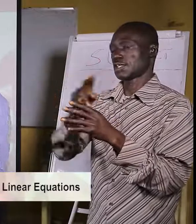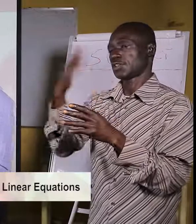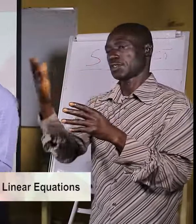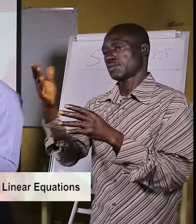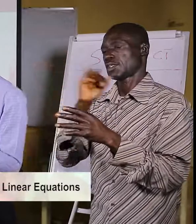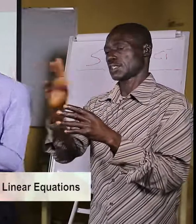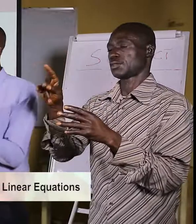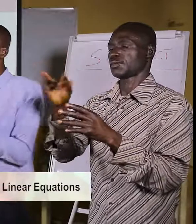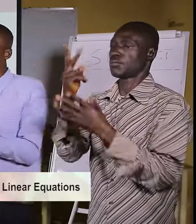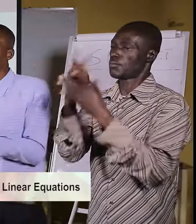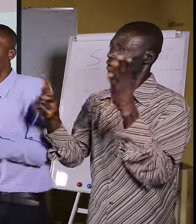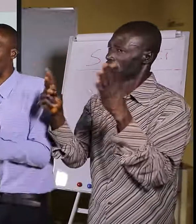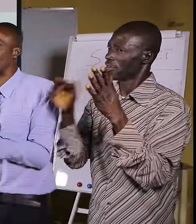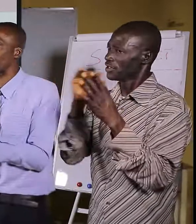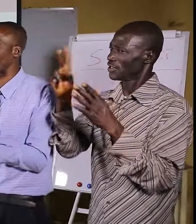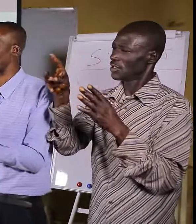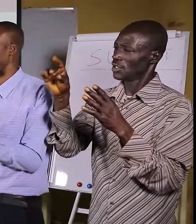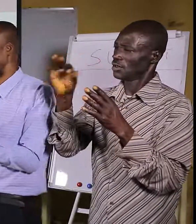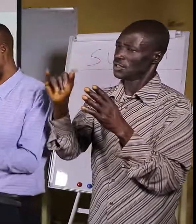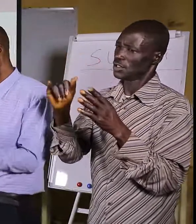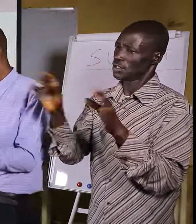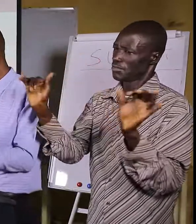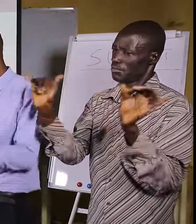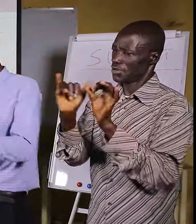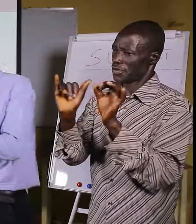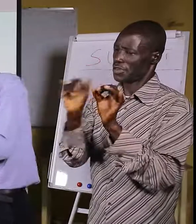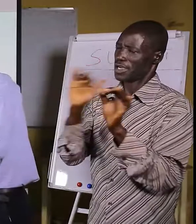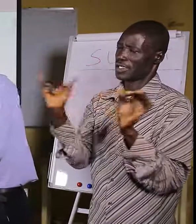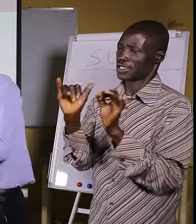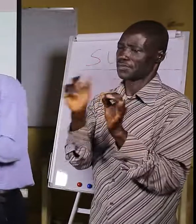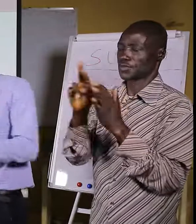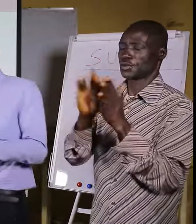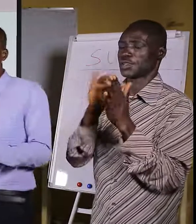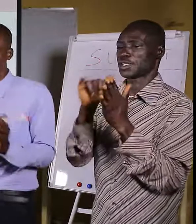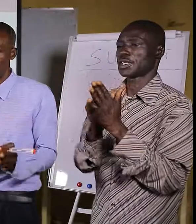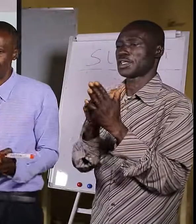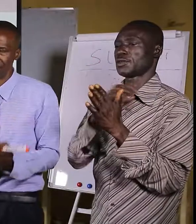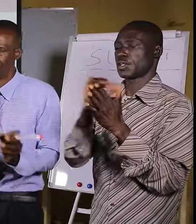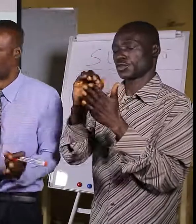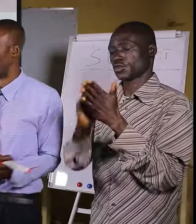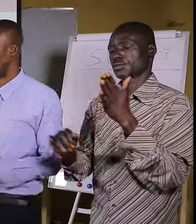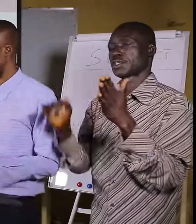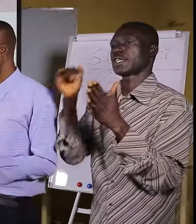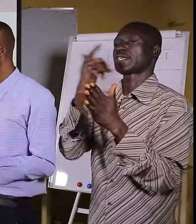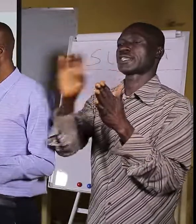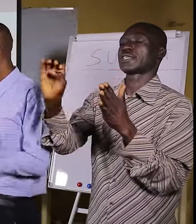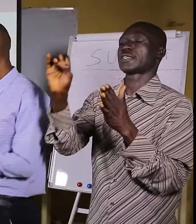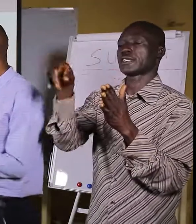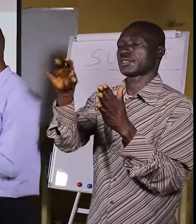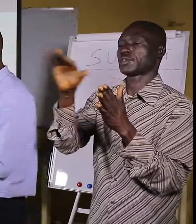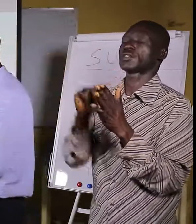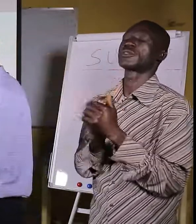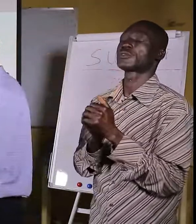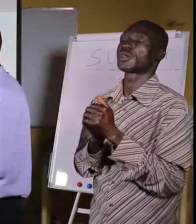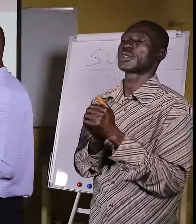is also positive, which means that the two signs are the same. So the rule is we are to subtract the equations. We